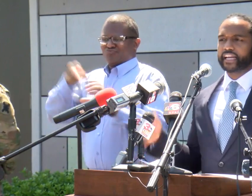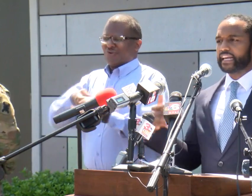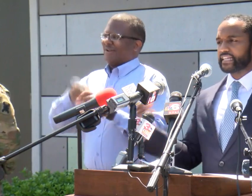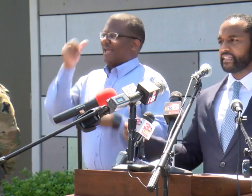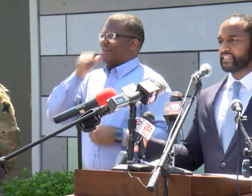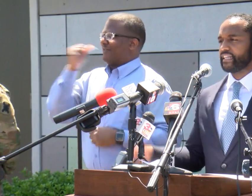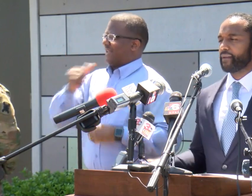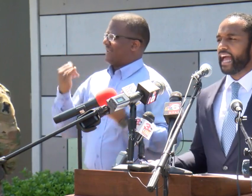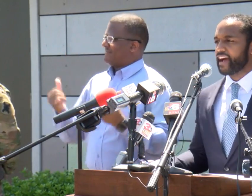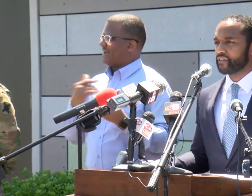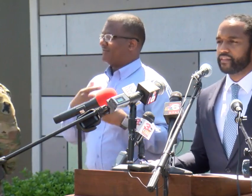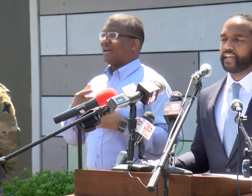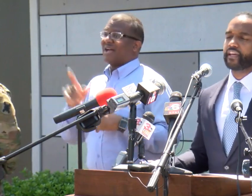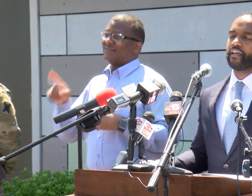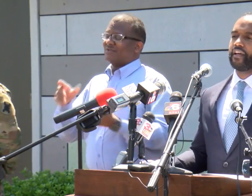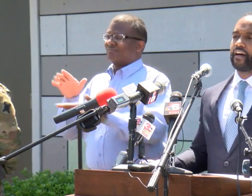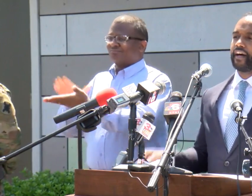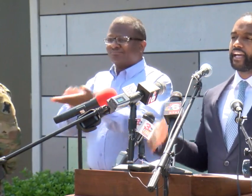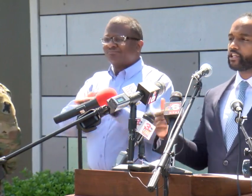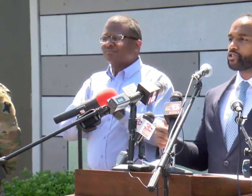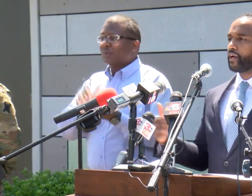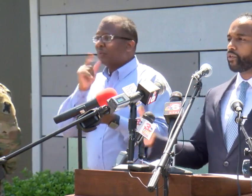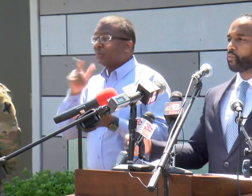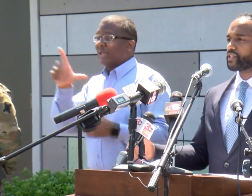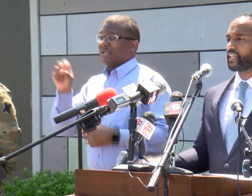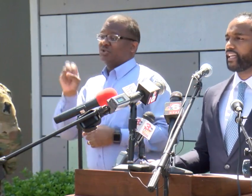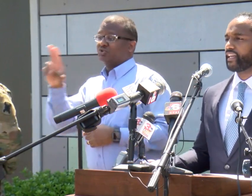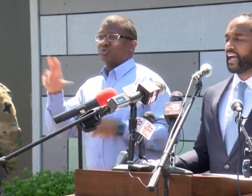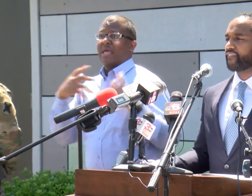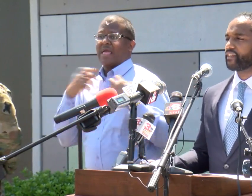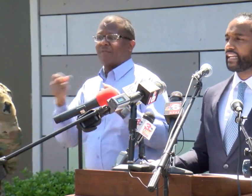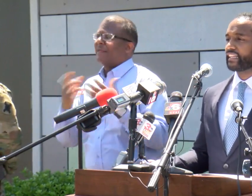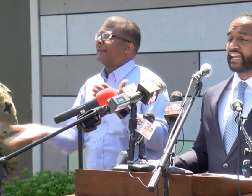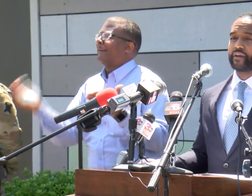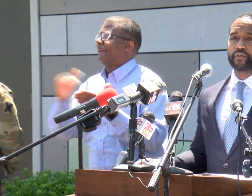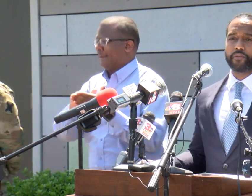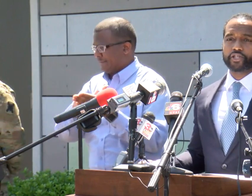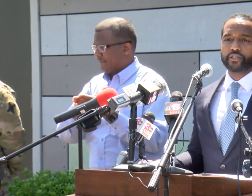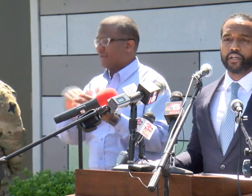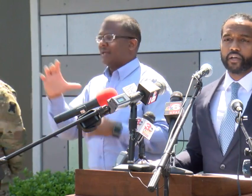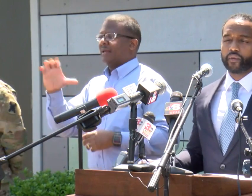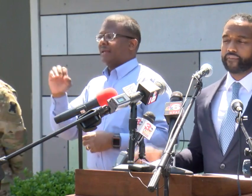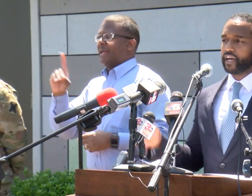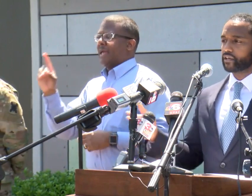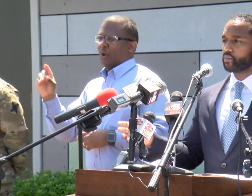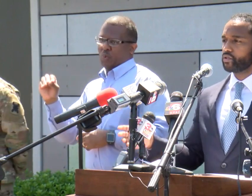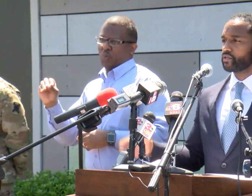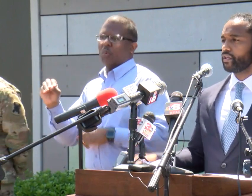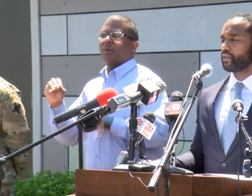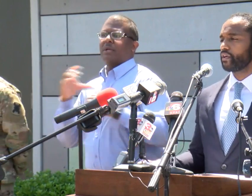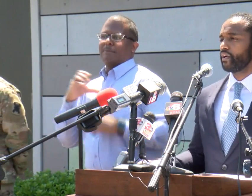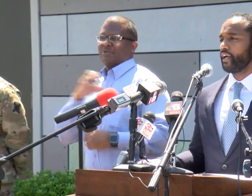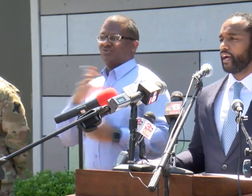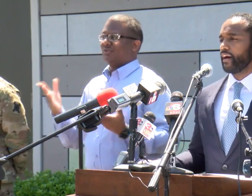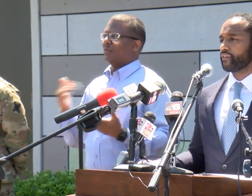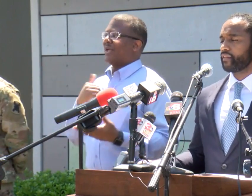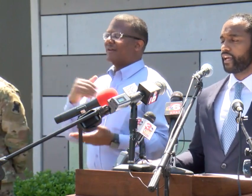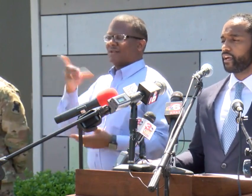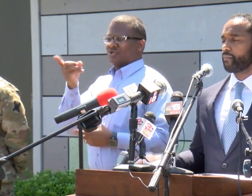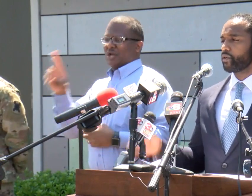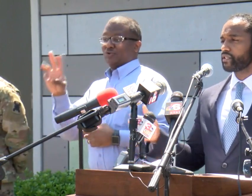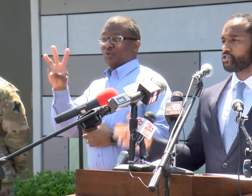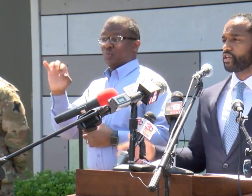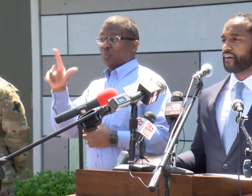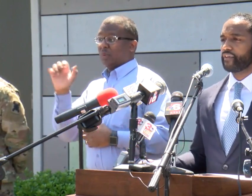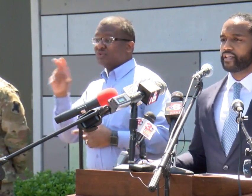And in recognizing that team, I have to thank LSU Health once again. I have to thank the Cattle Commission. We have Dr. Wilson here. I have to